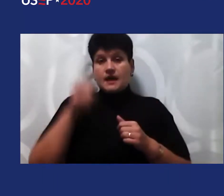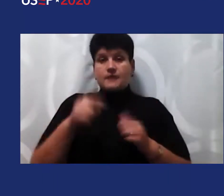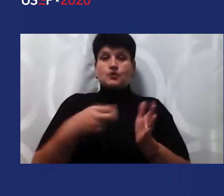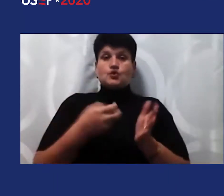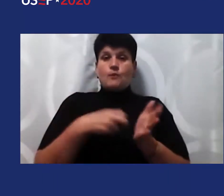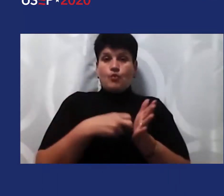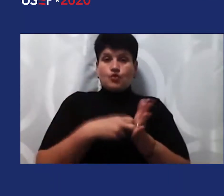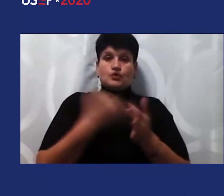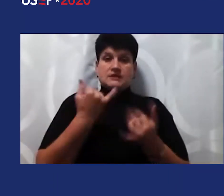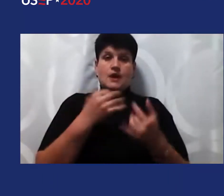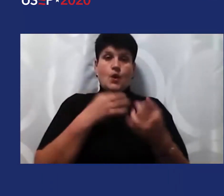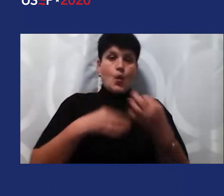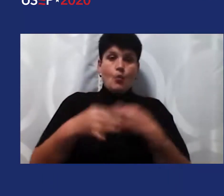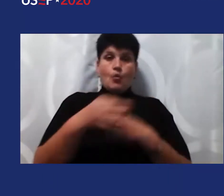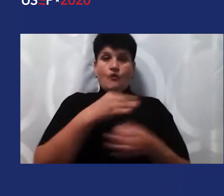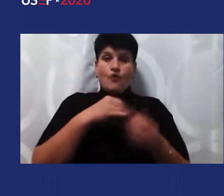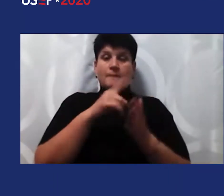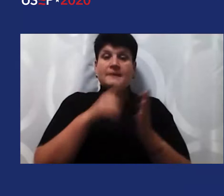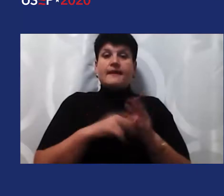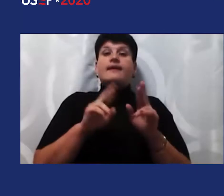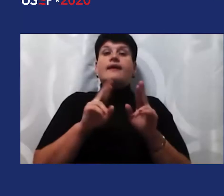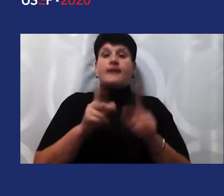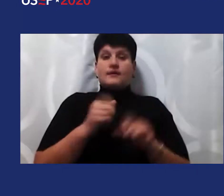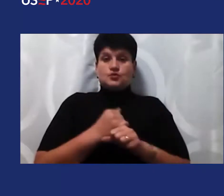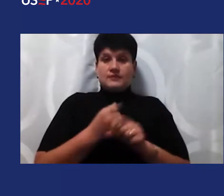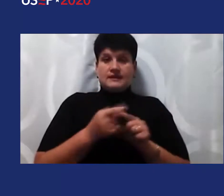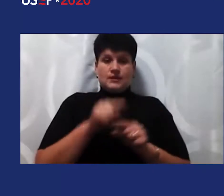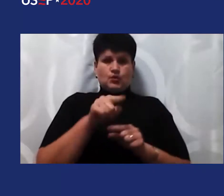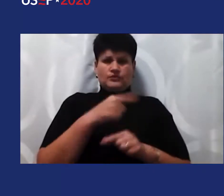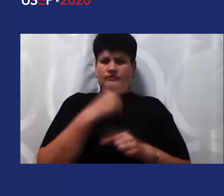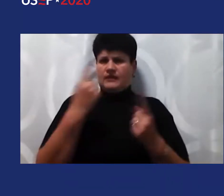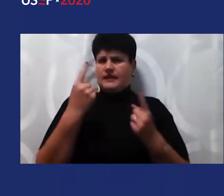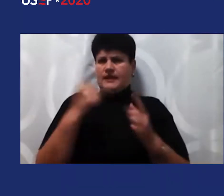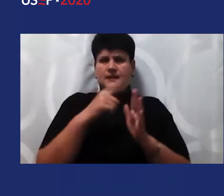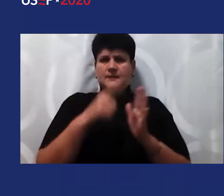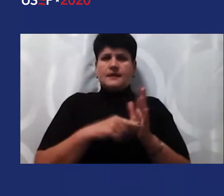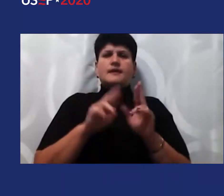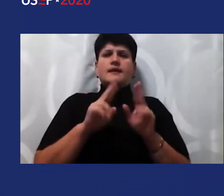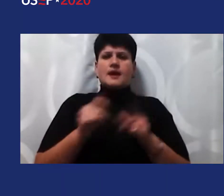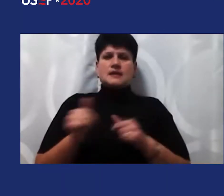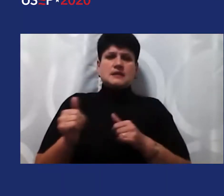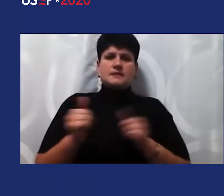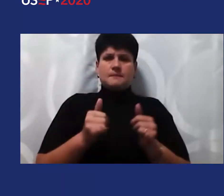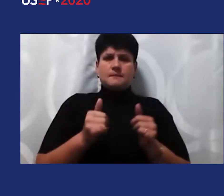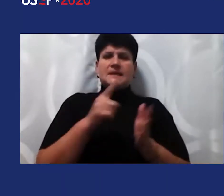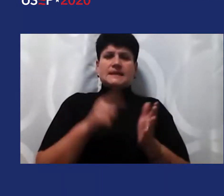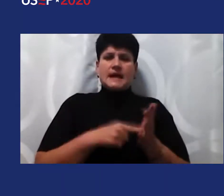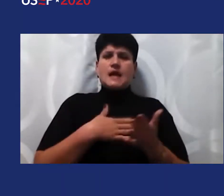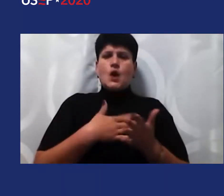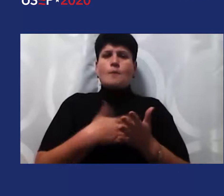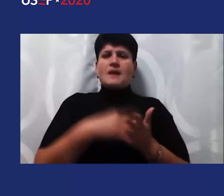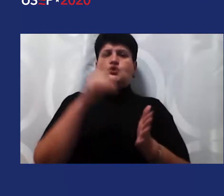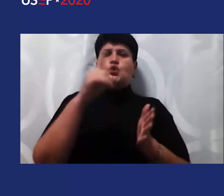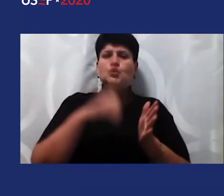lot of voting by mail and early voting, while we're still discussing